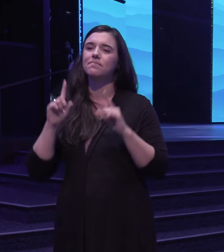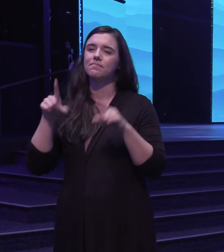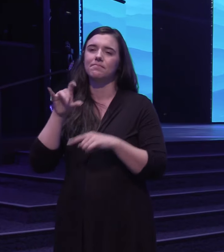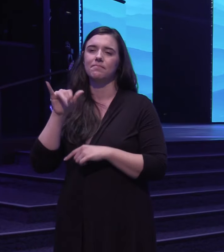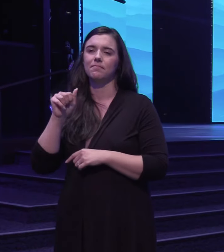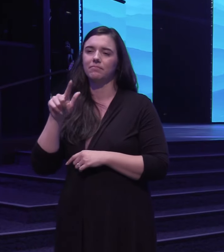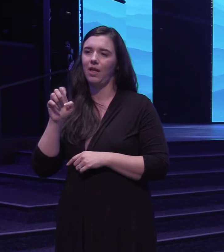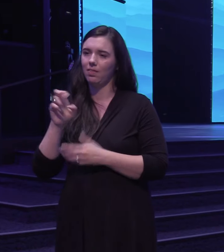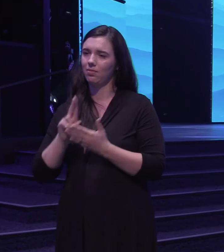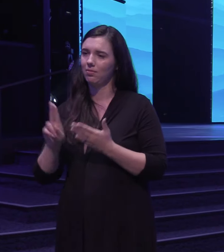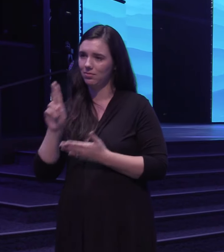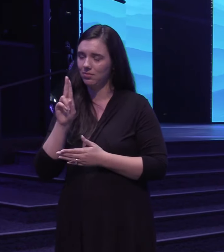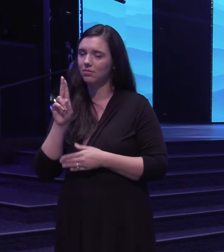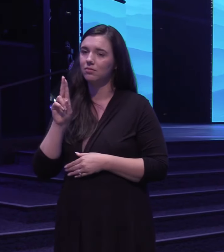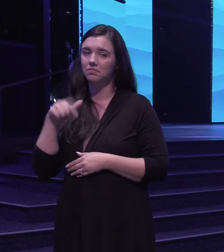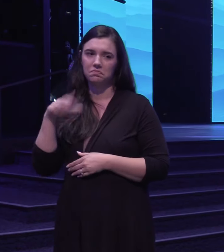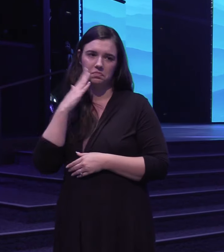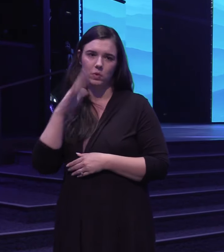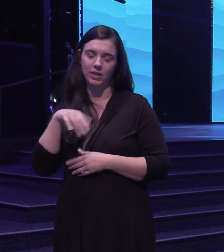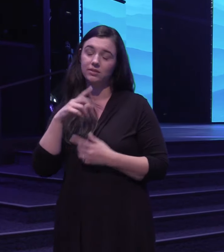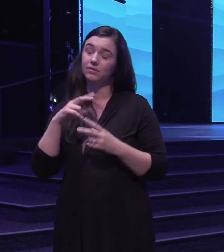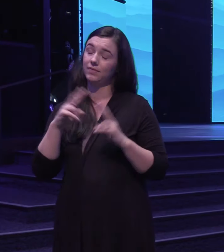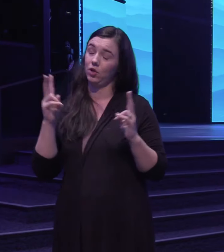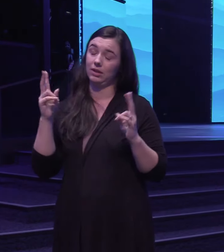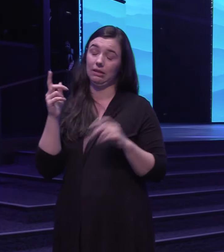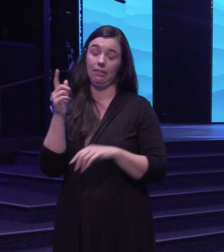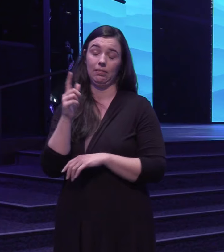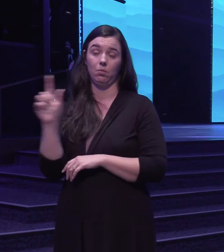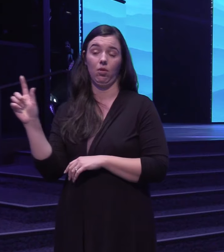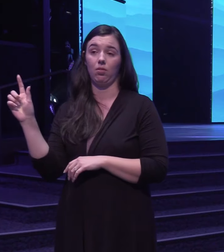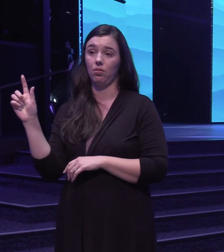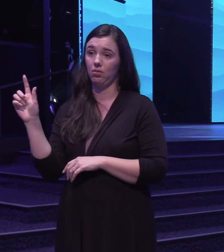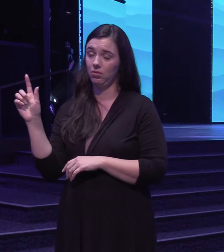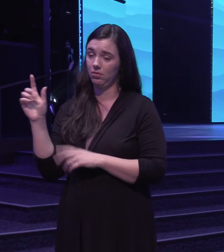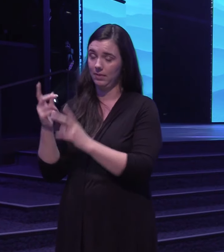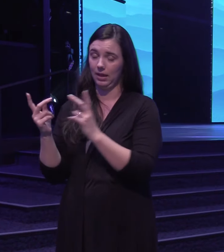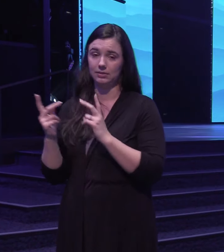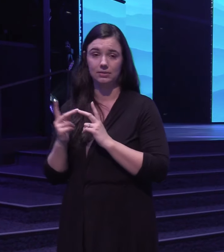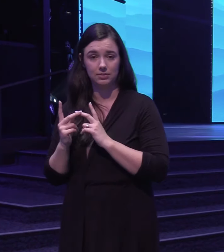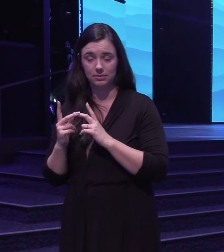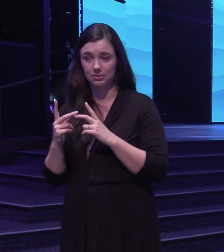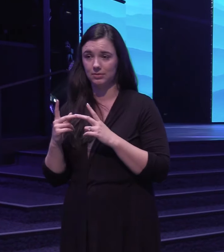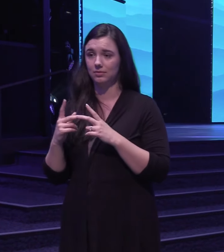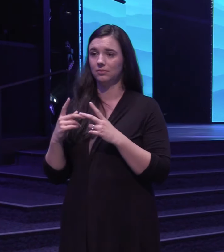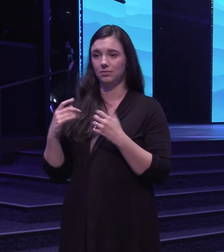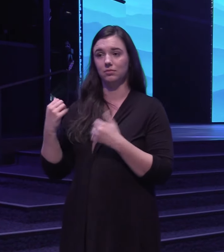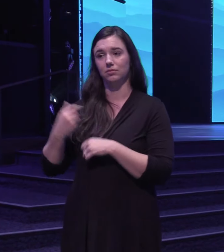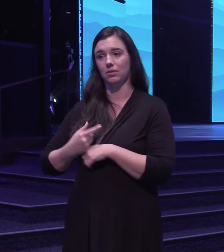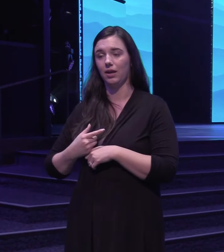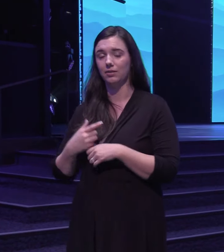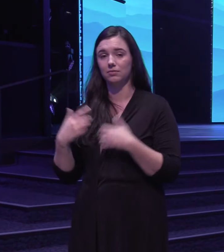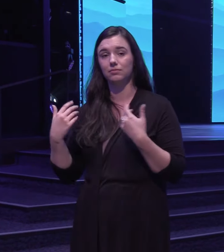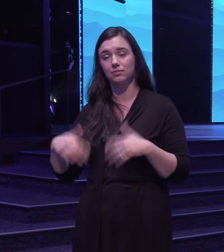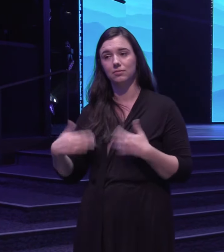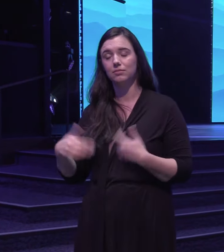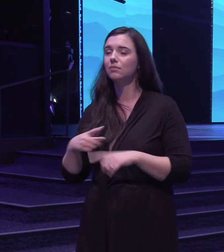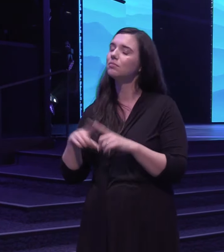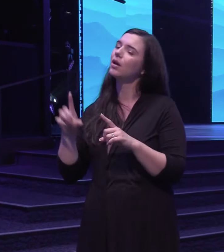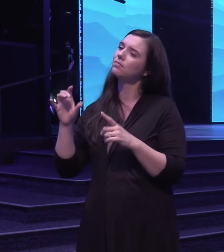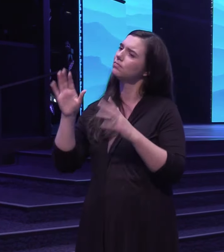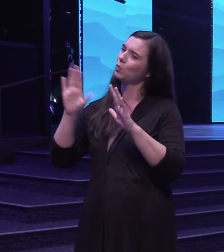Yale, which, as you know, is a very liberal left-wing place these days. But it was